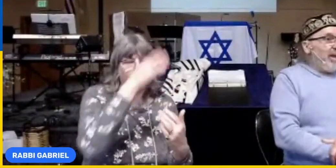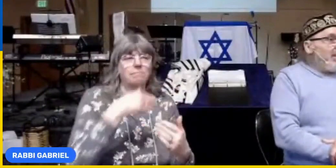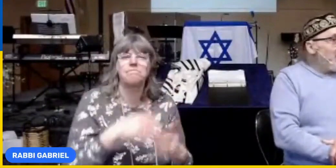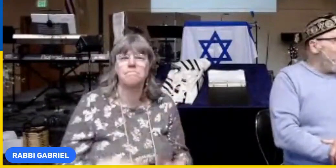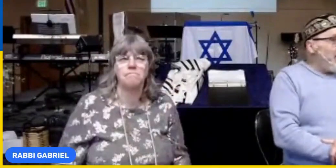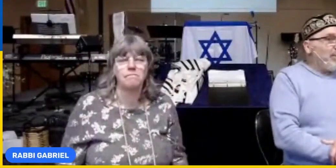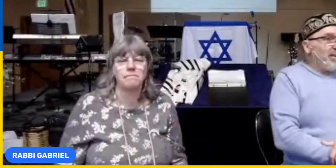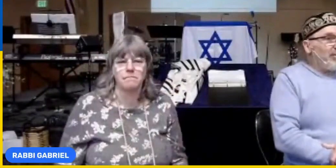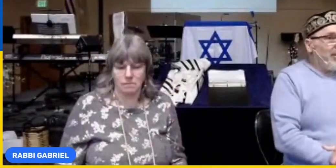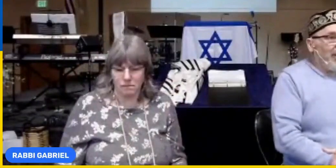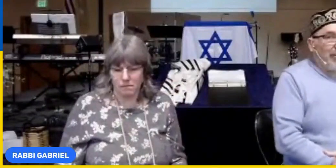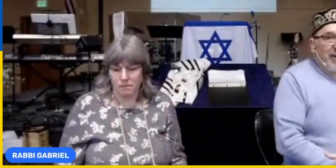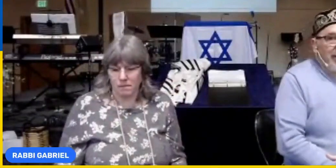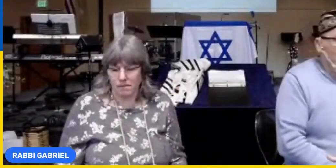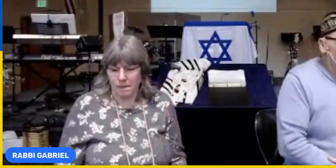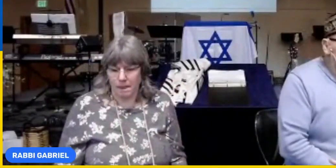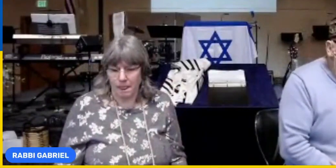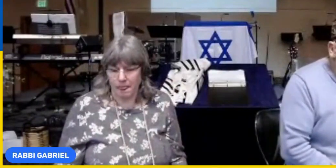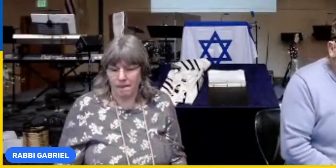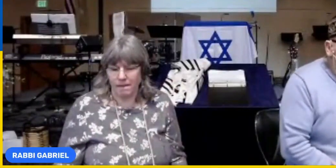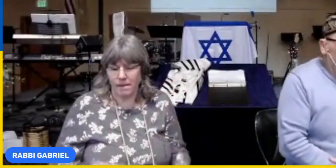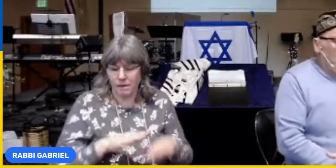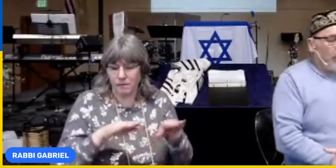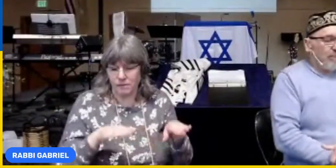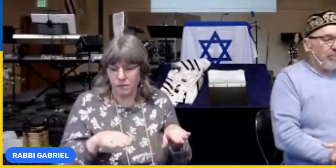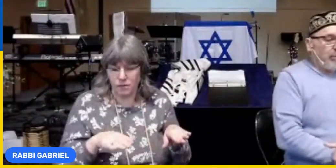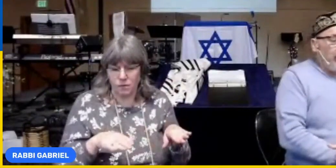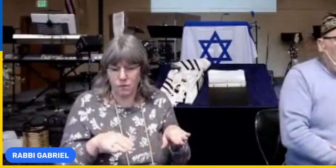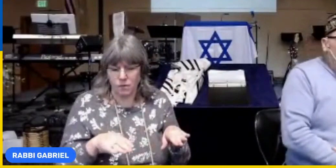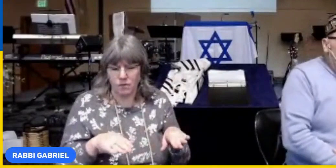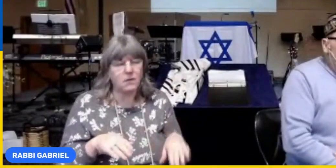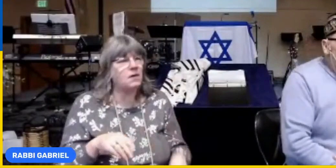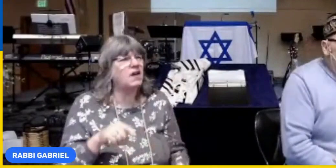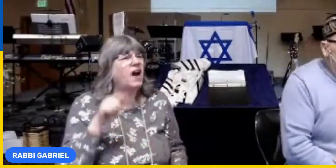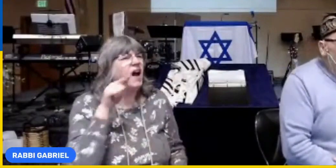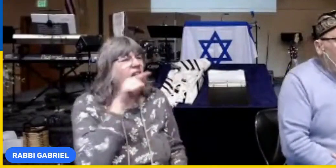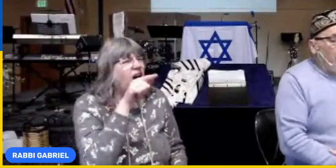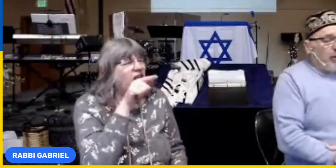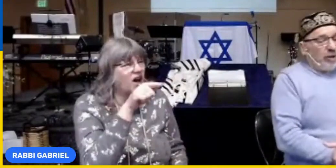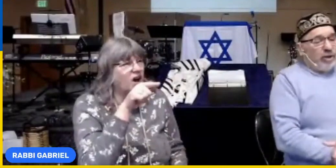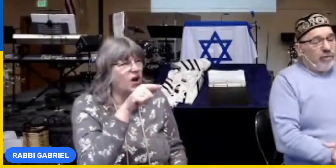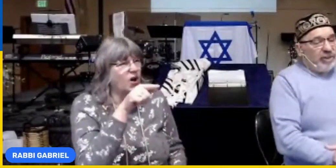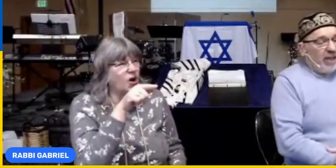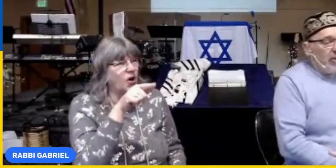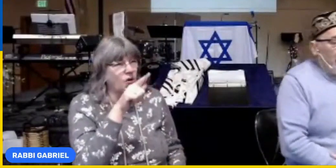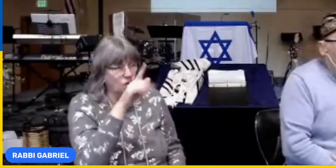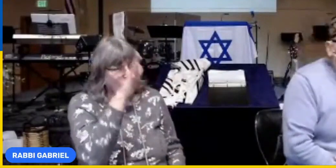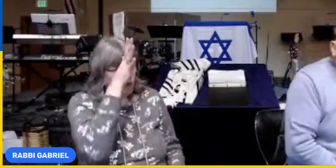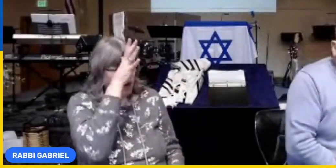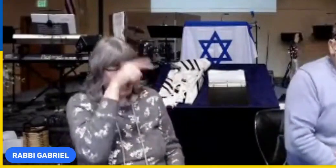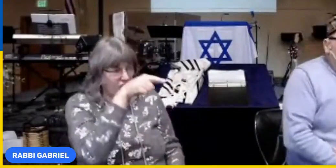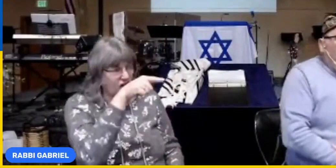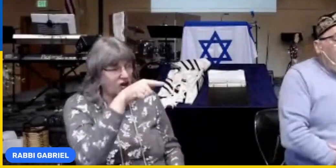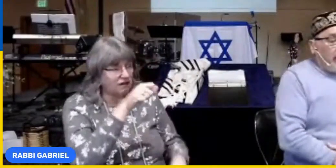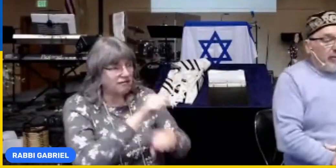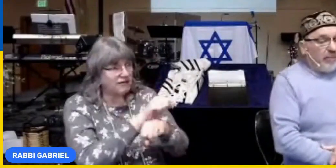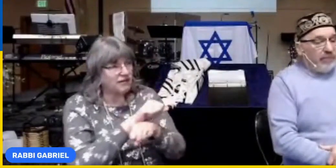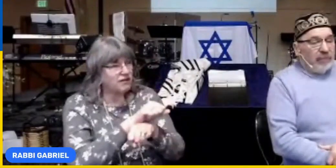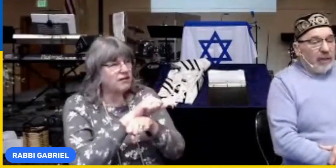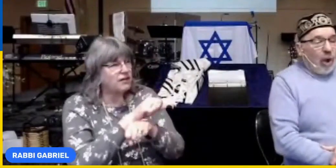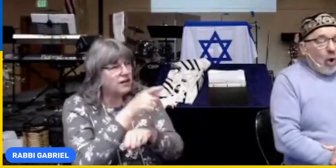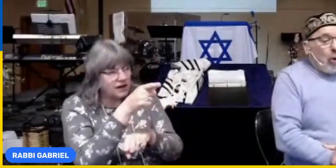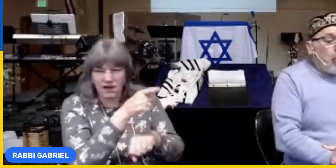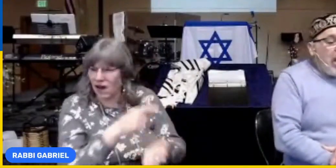the question. Hey, that's what happens at the Seder, right? Kids ask questions. So he said he interrupted the conversation and he asked,